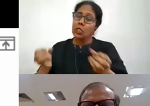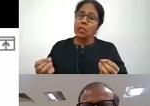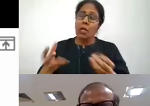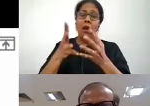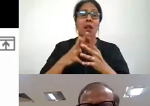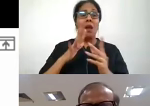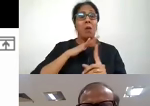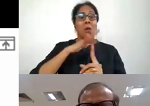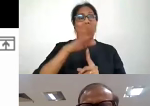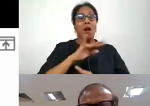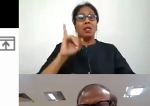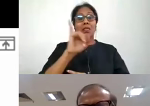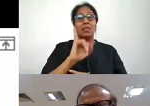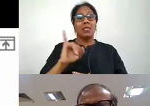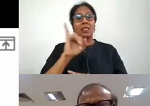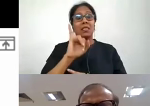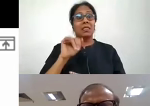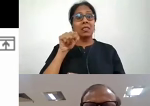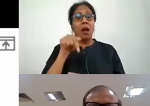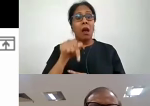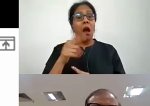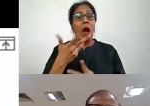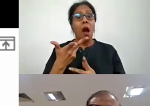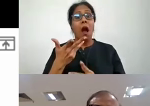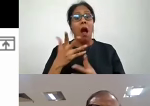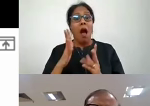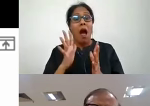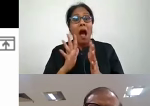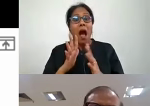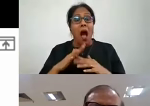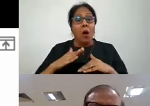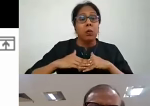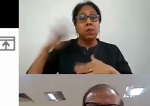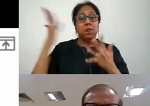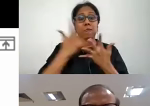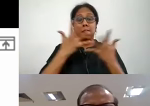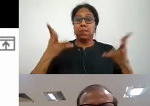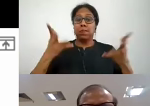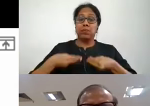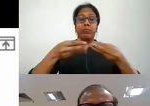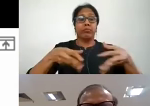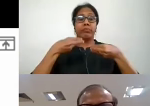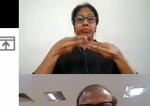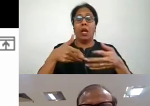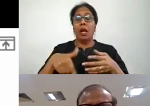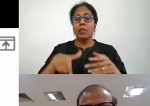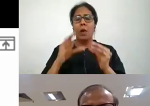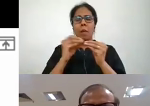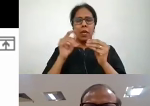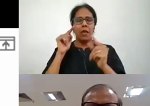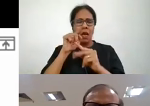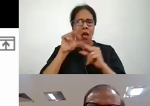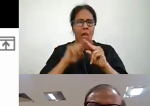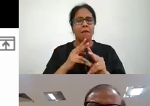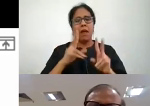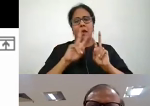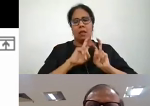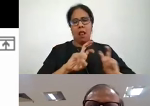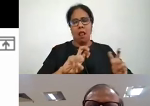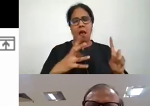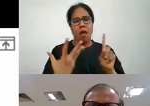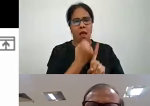million devices have happened. I would like to mention that there was a study conducted by BIF in India and which estimated the Wi-Fi